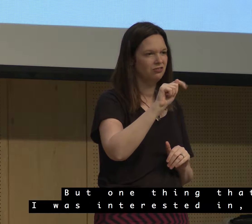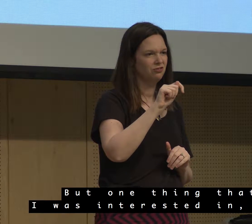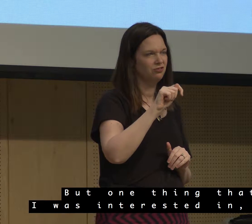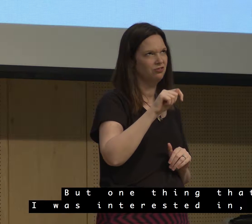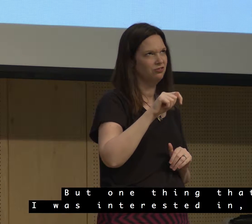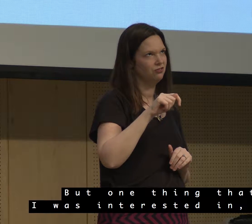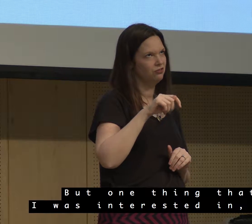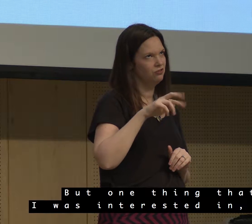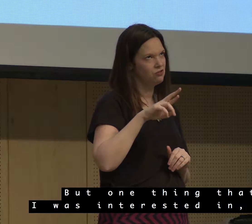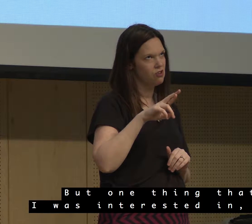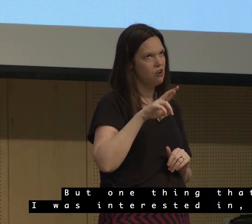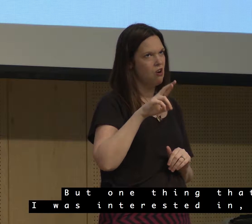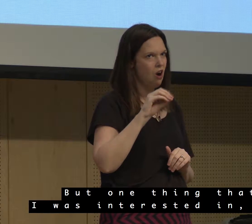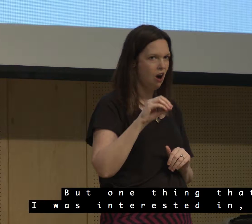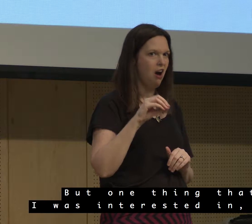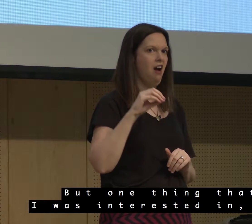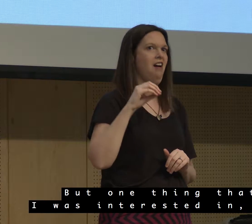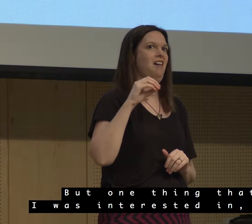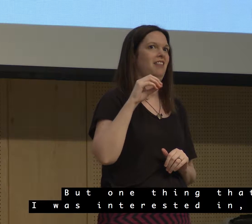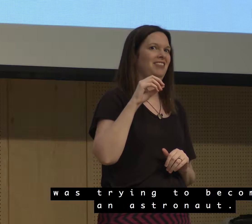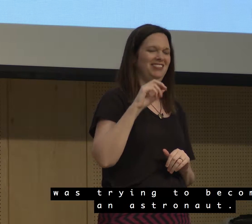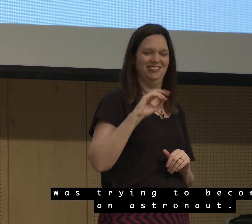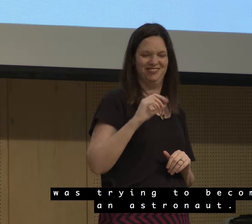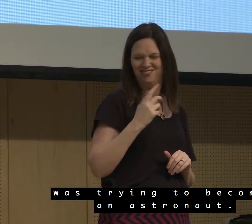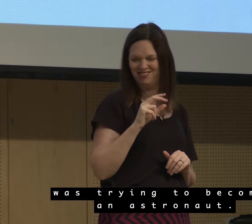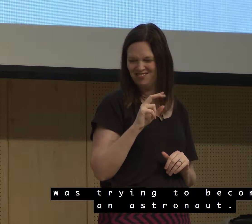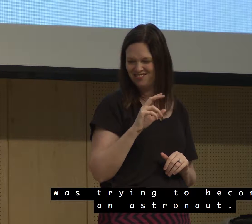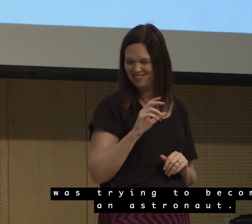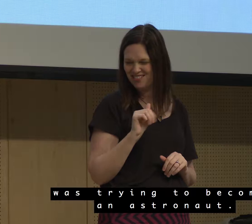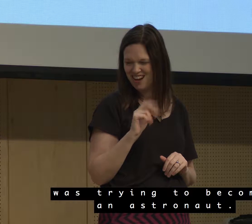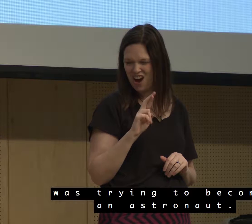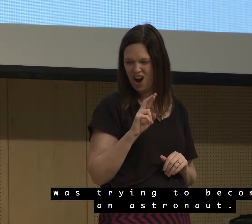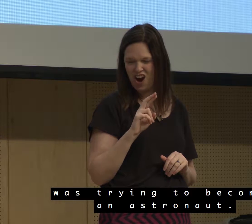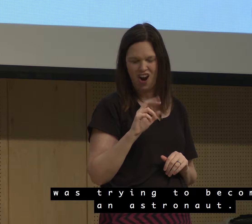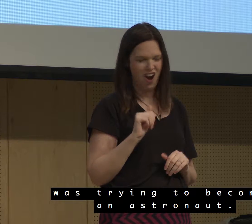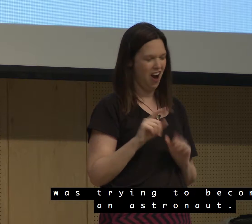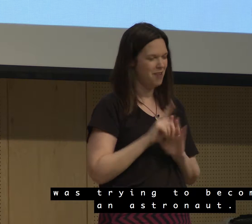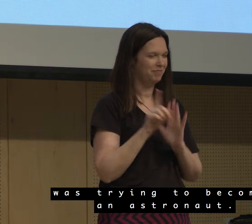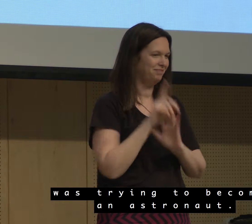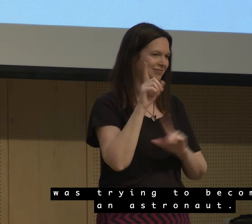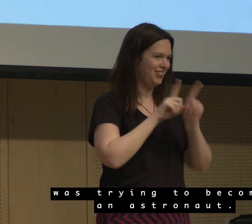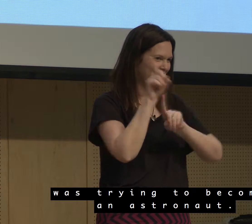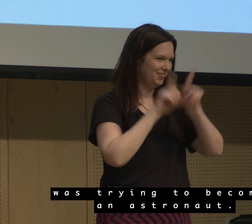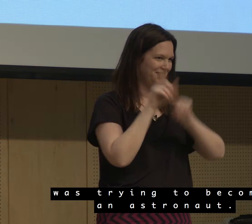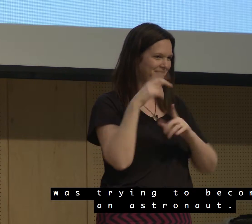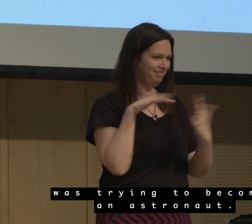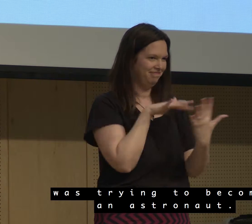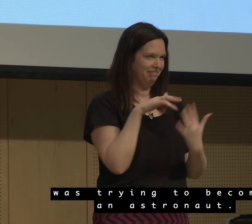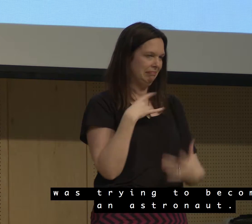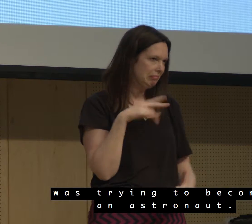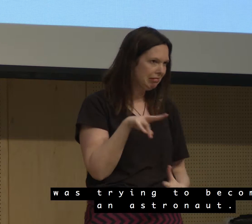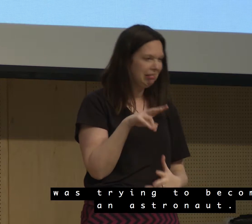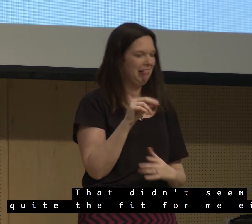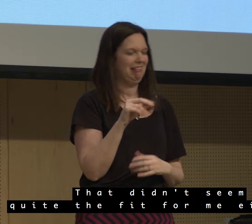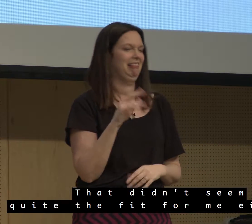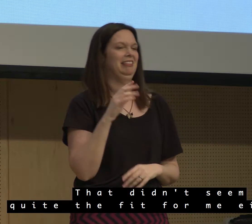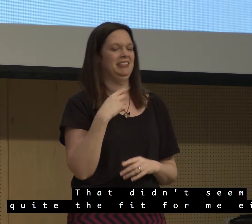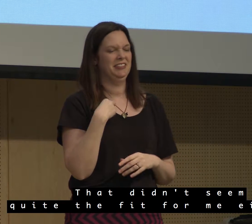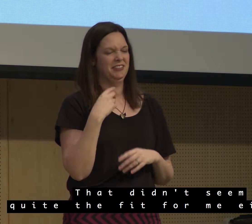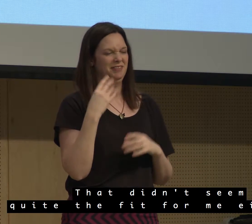But one thing that I was interested in too was trying to become an astronaut. But that